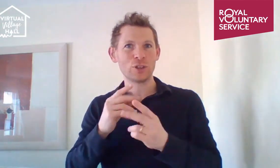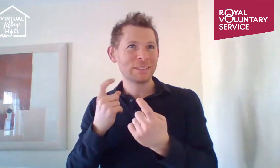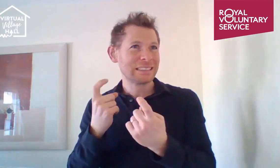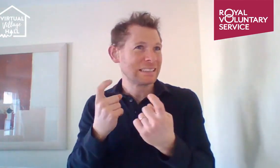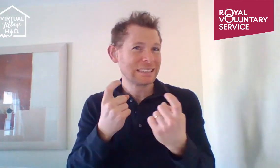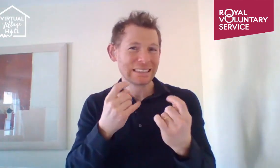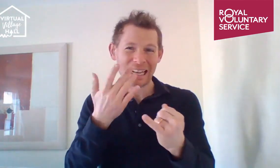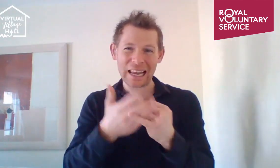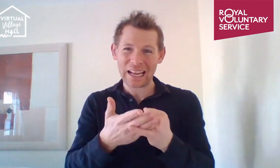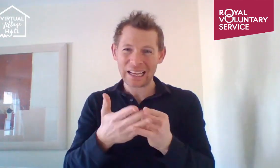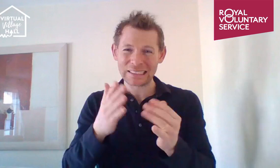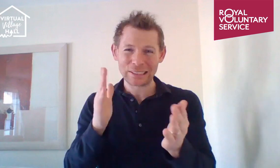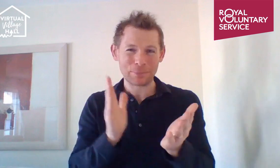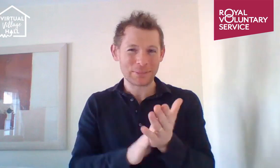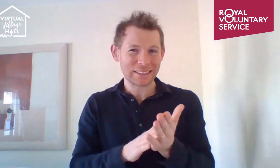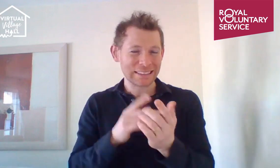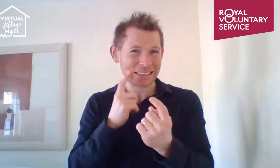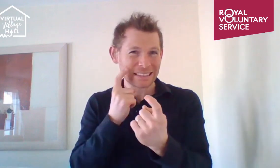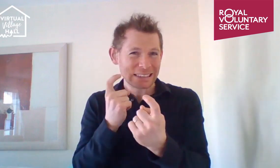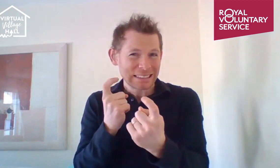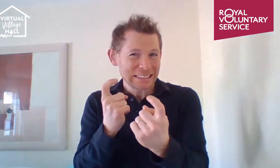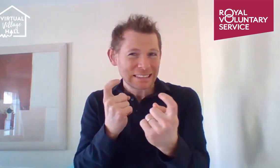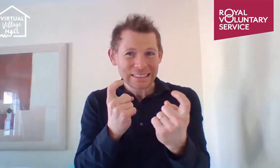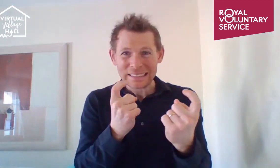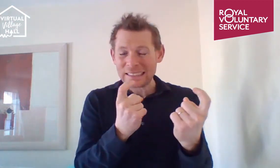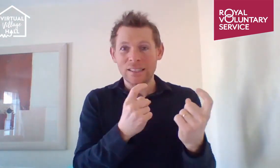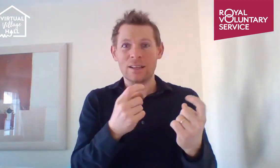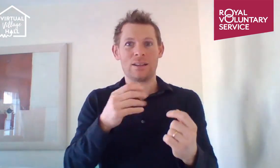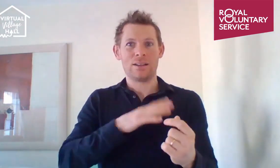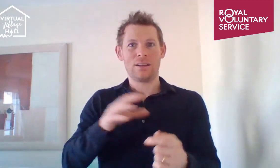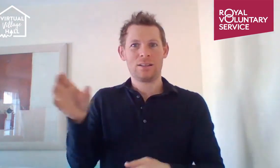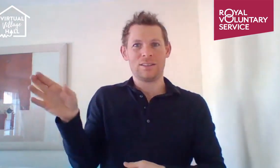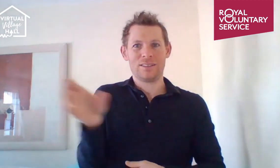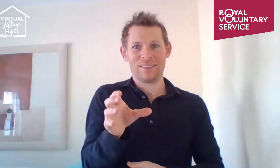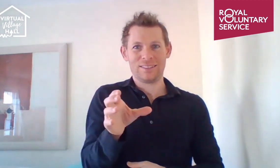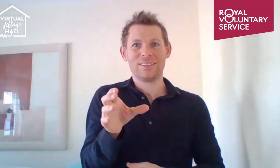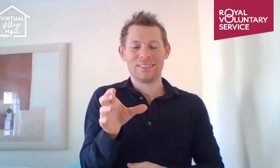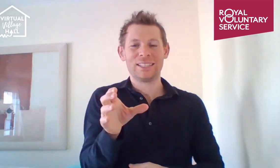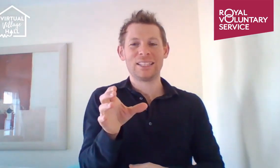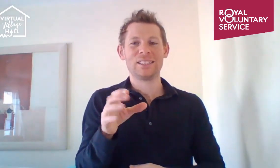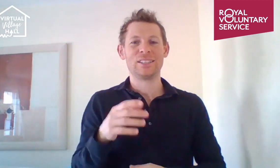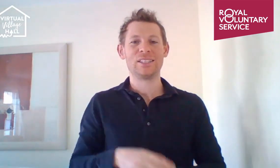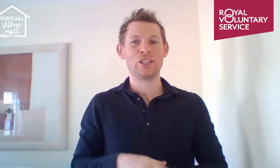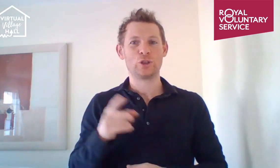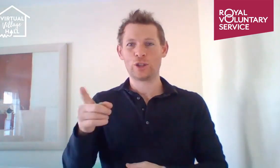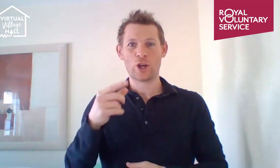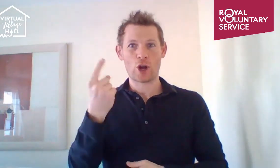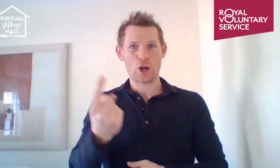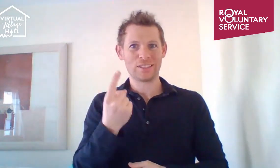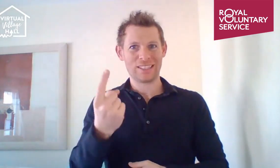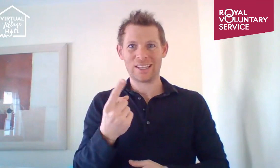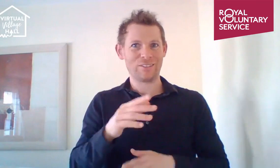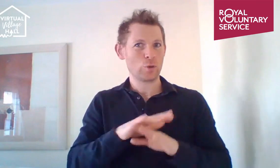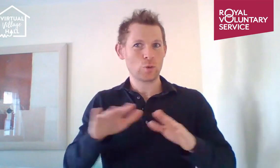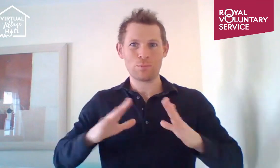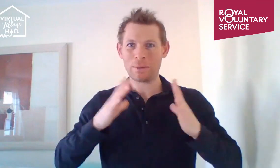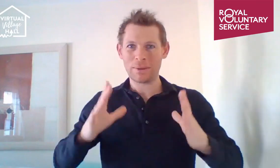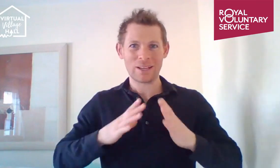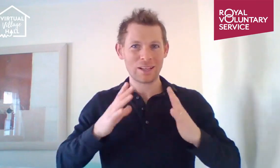today because I really was looking for an interpreter last minute and she stepped in for me today. So she had